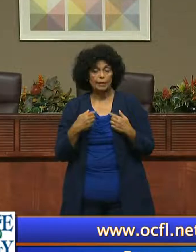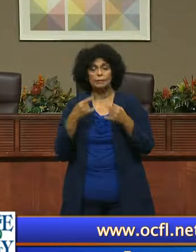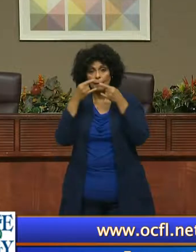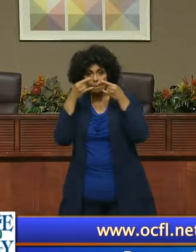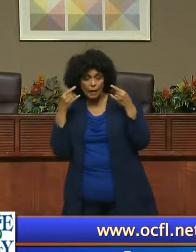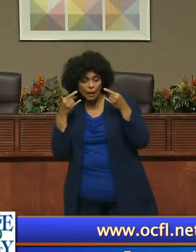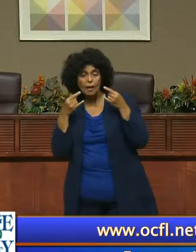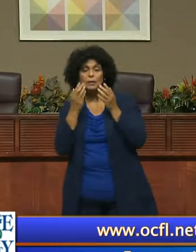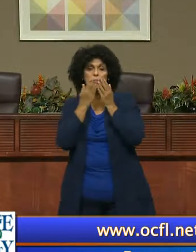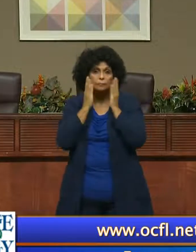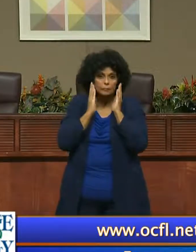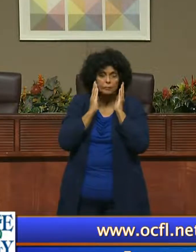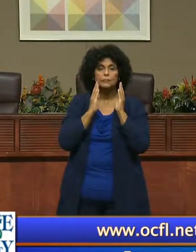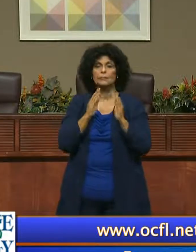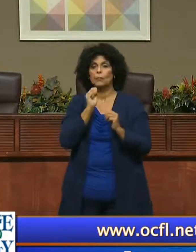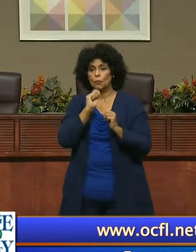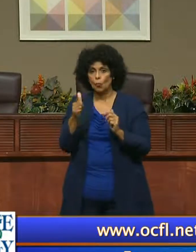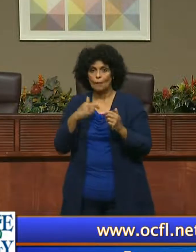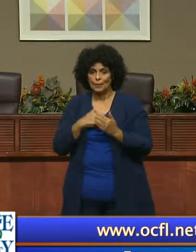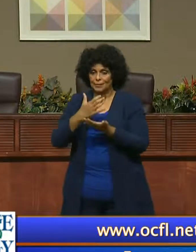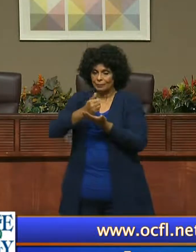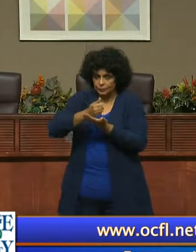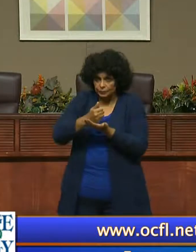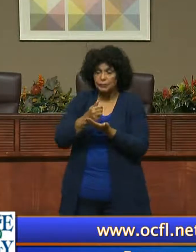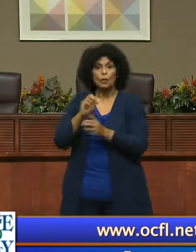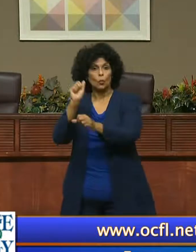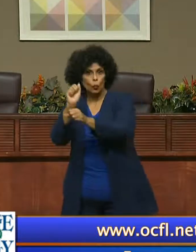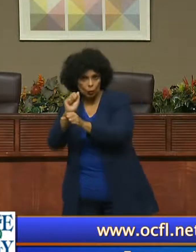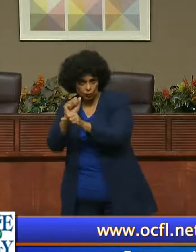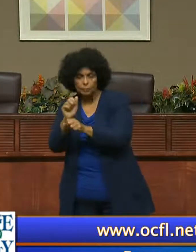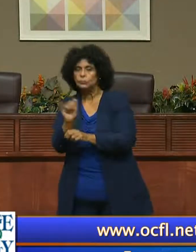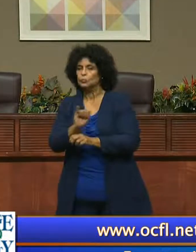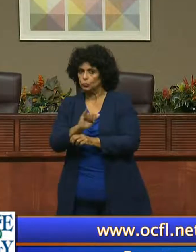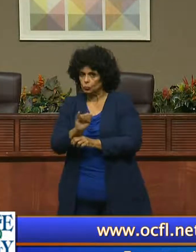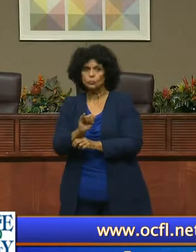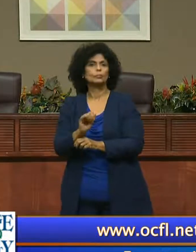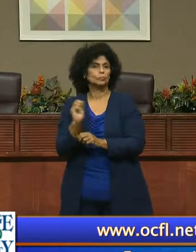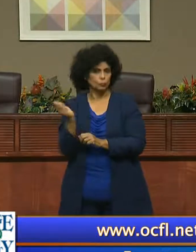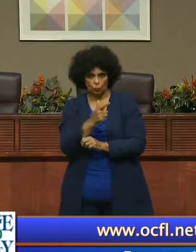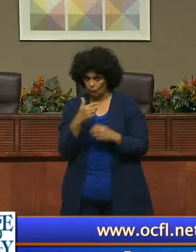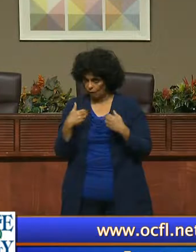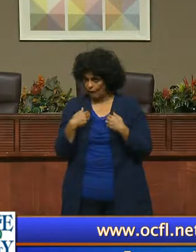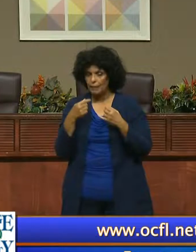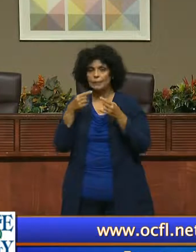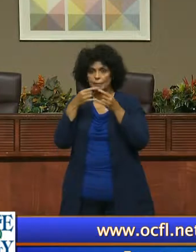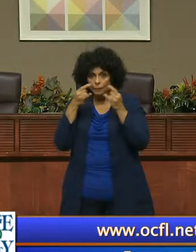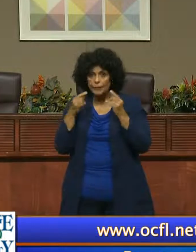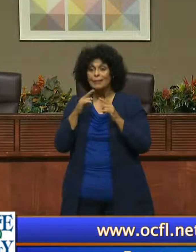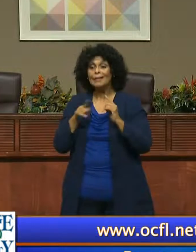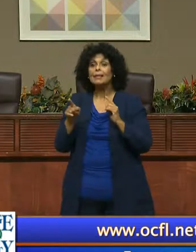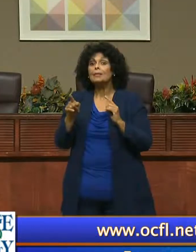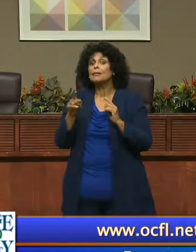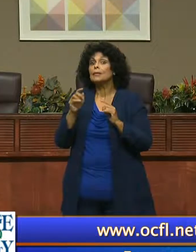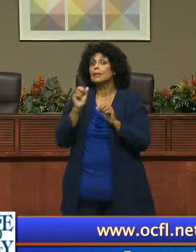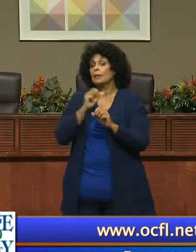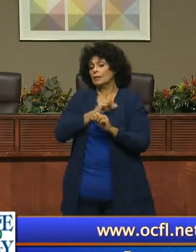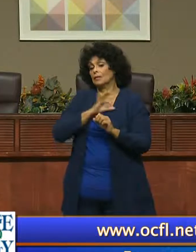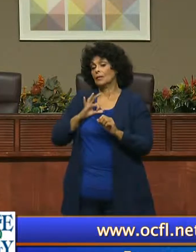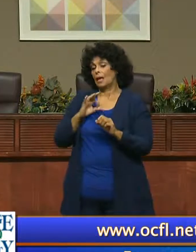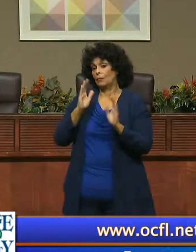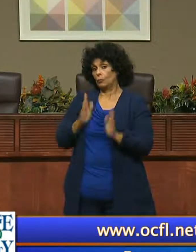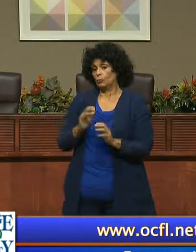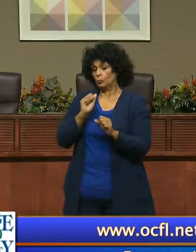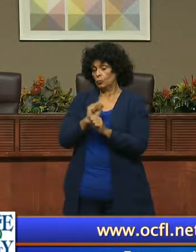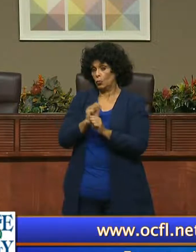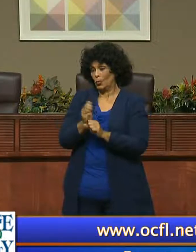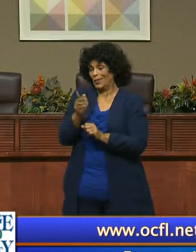areas and are issued enhanced PPP during that period of time. So